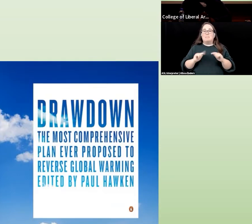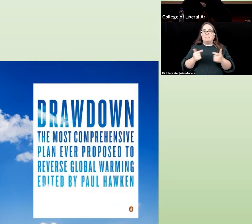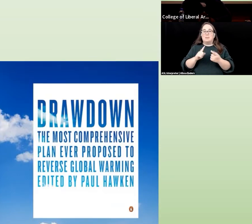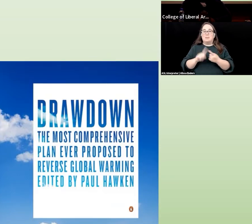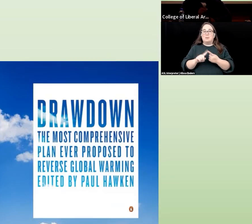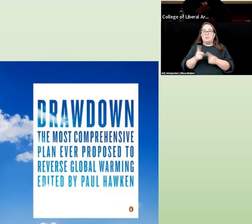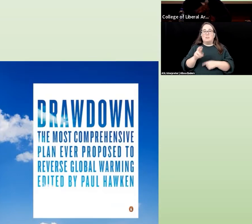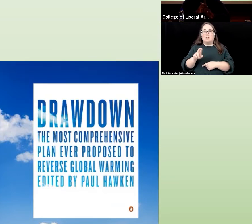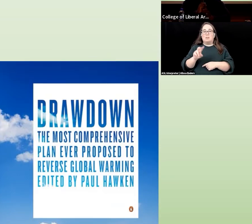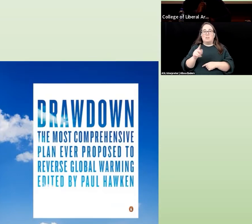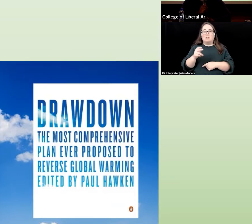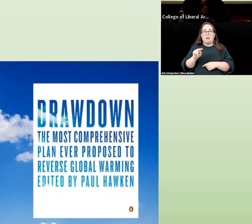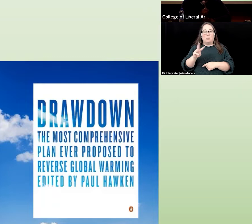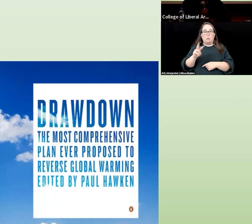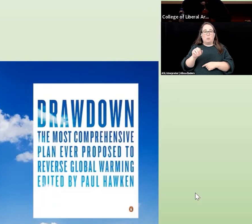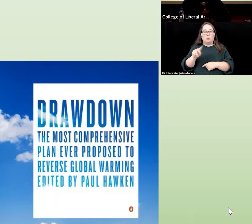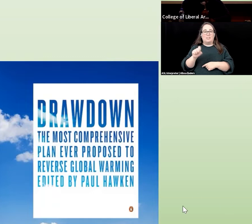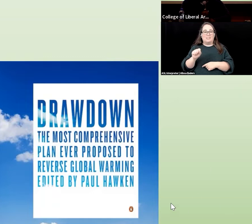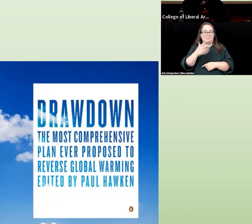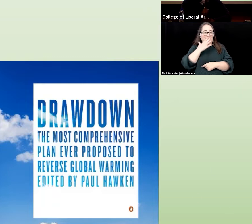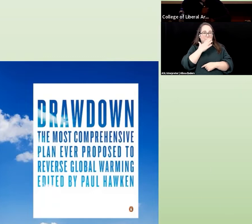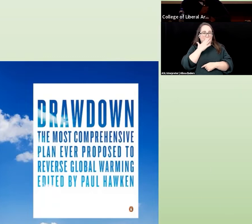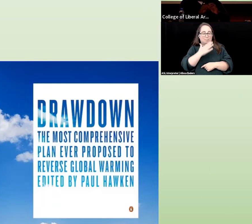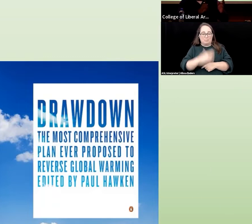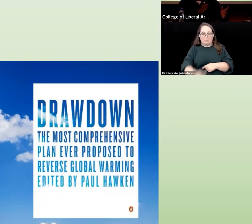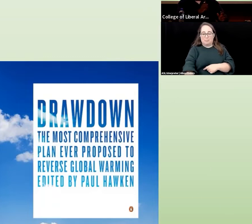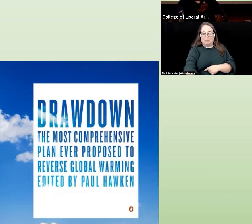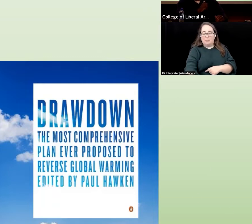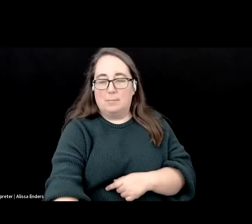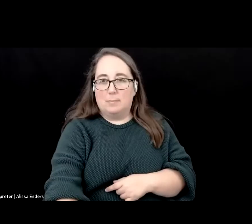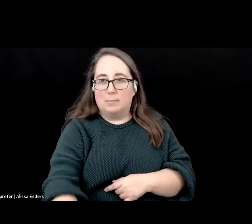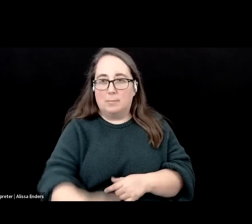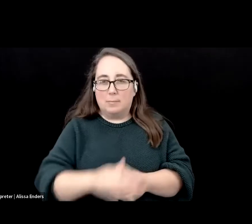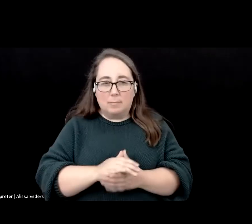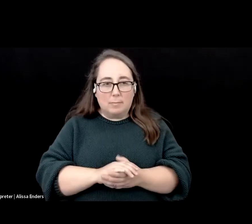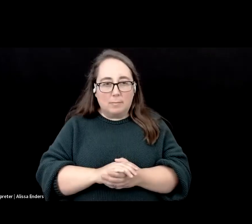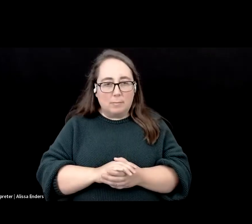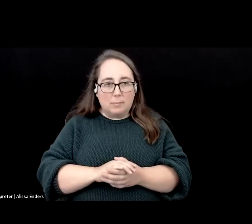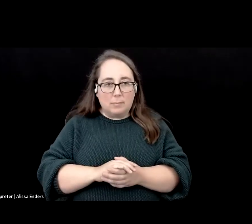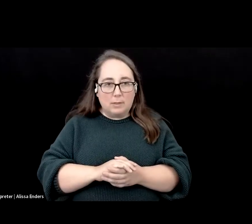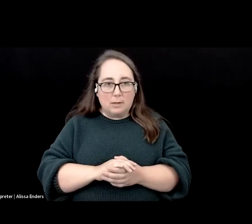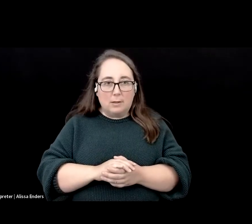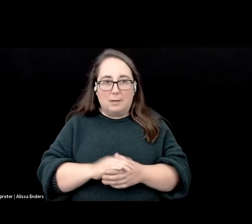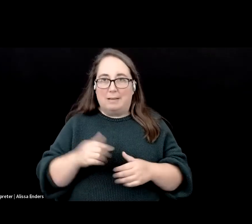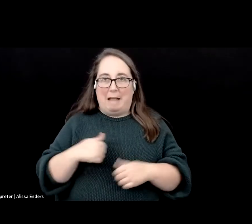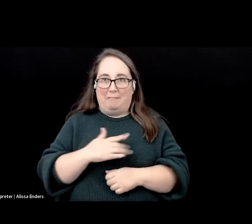to Dr. Don Works. Thank you. Yeah, I didn't want to think I was slacking.